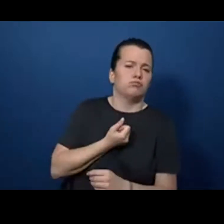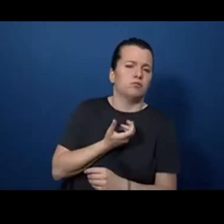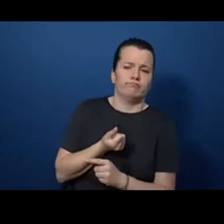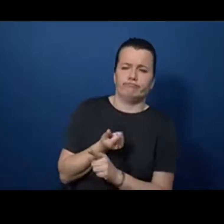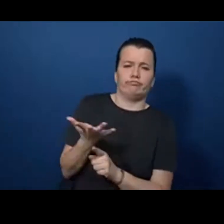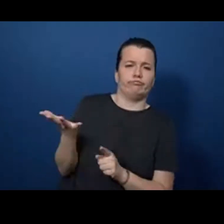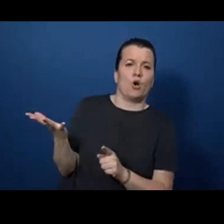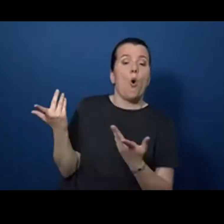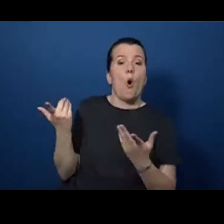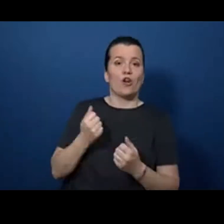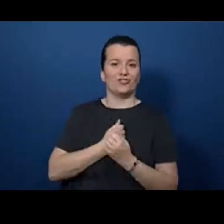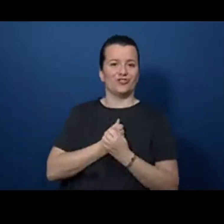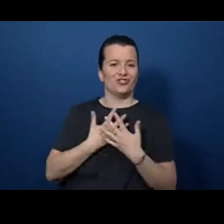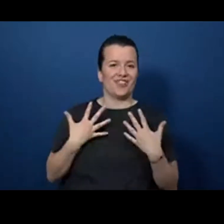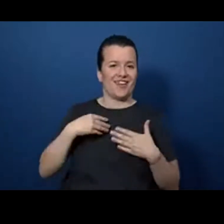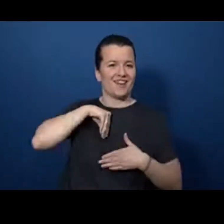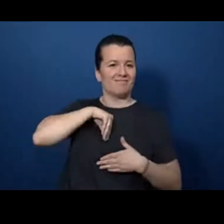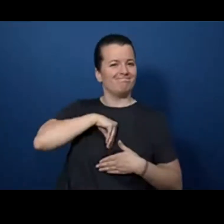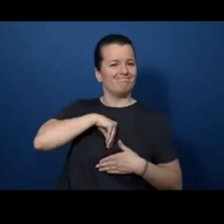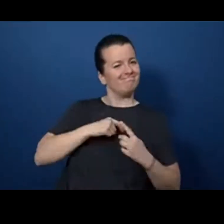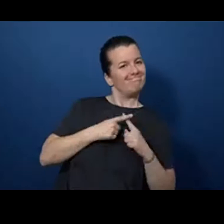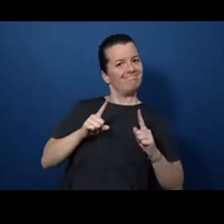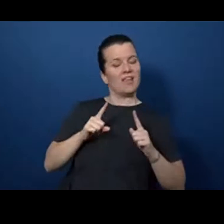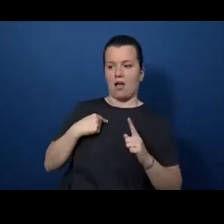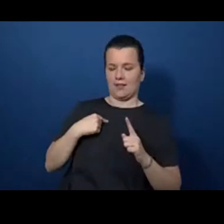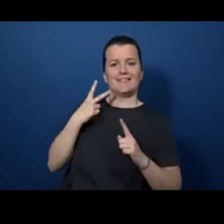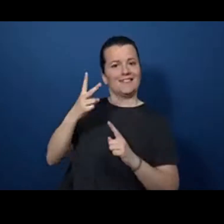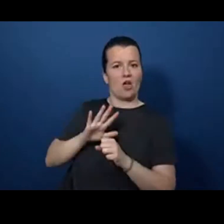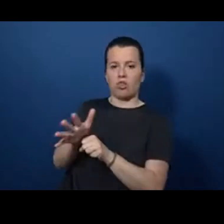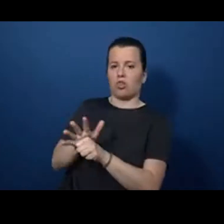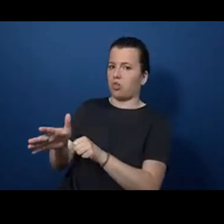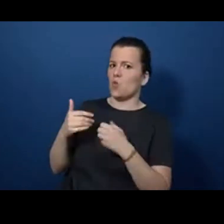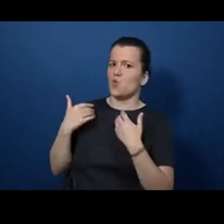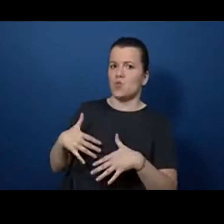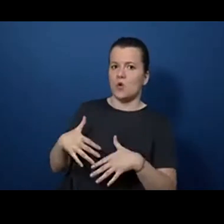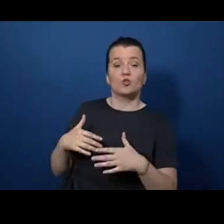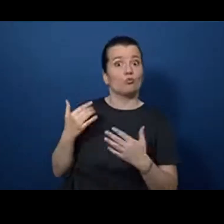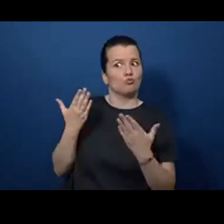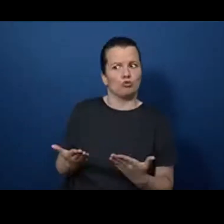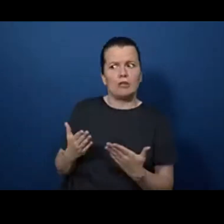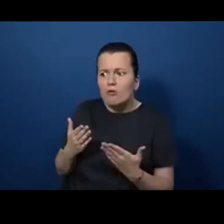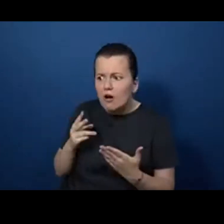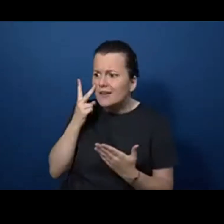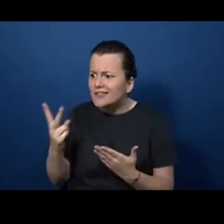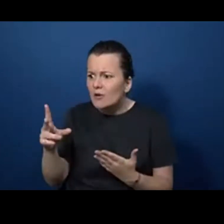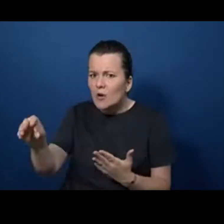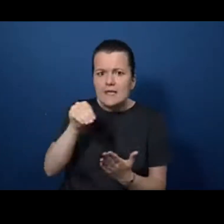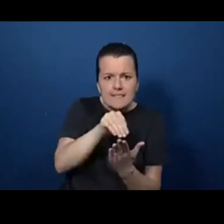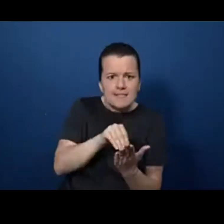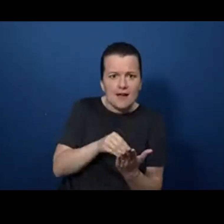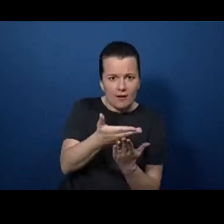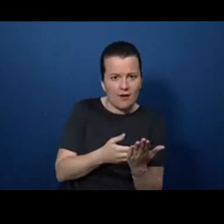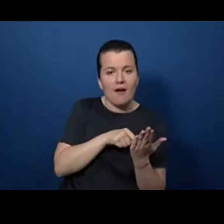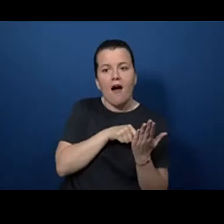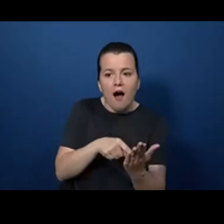identity and gender in general. And today we will present the evidence on one of those drivers, namely